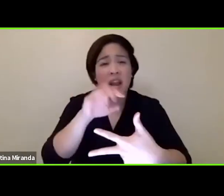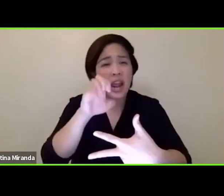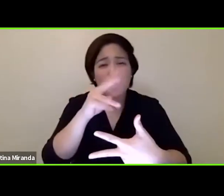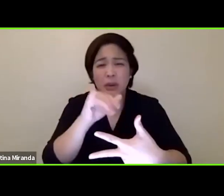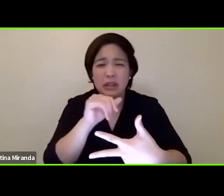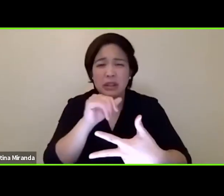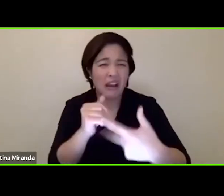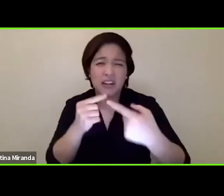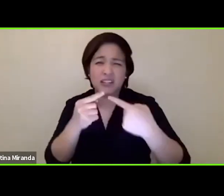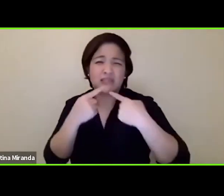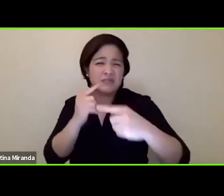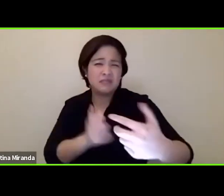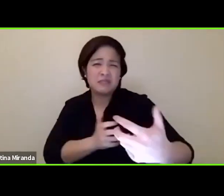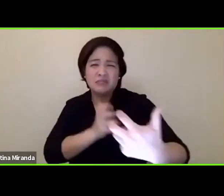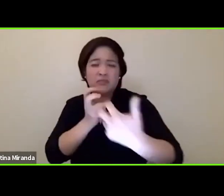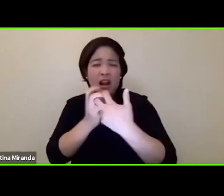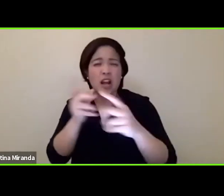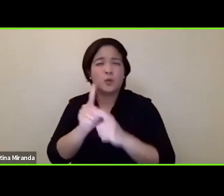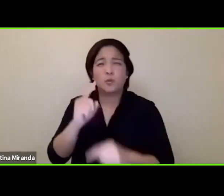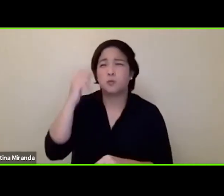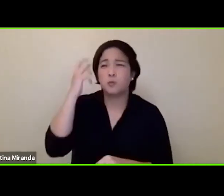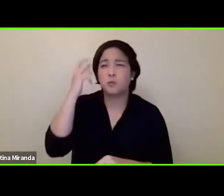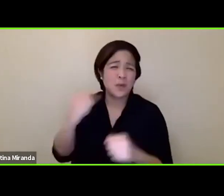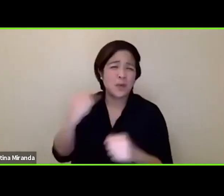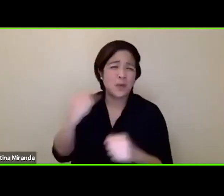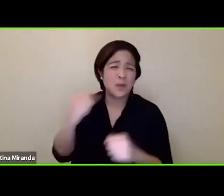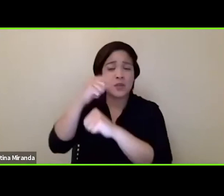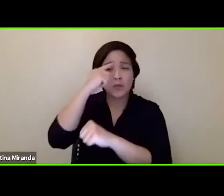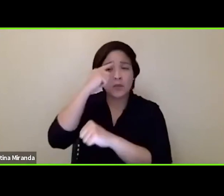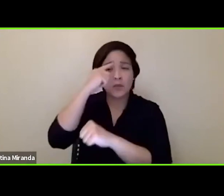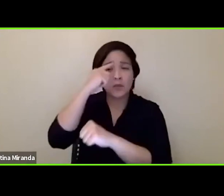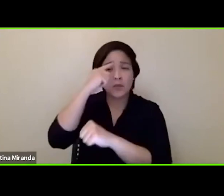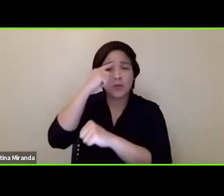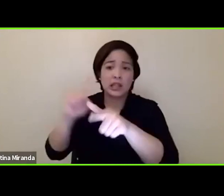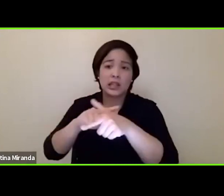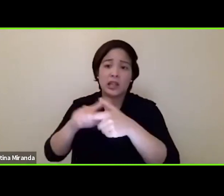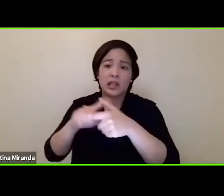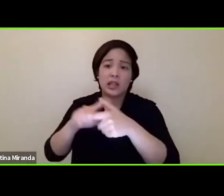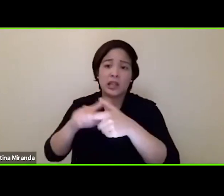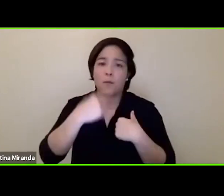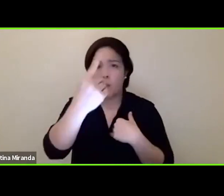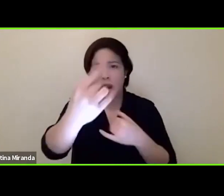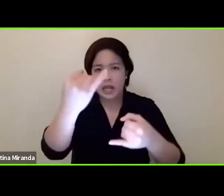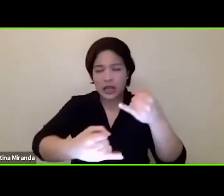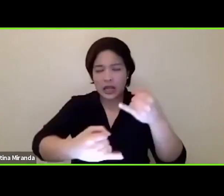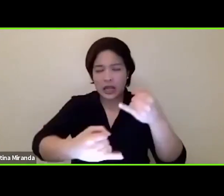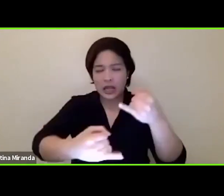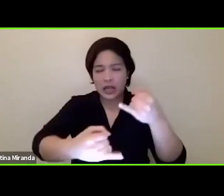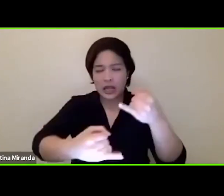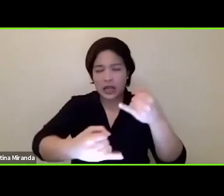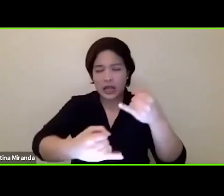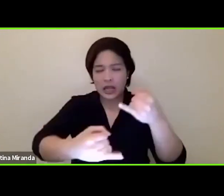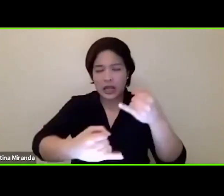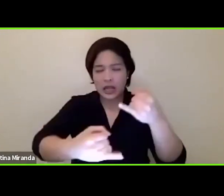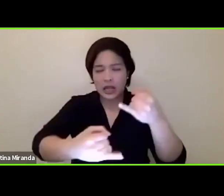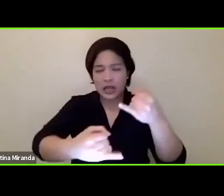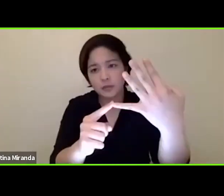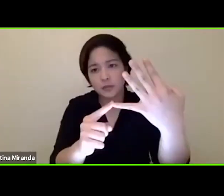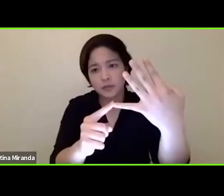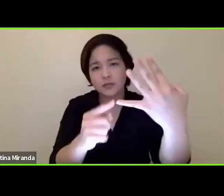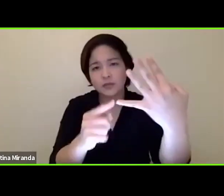to fight for Black liberation, then I have one last one for you, and that would be, help me out with the pronunciation. Is